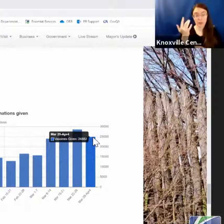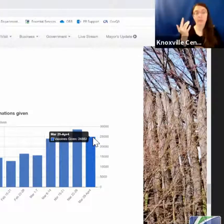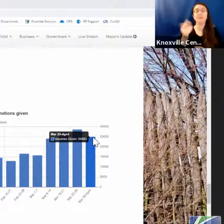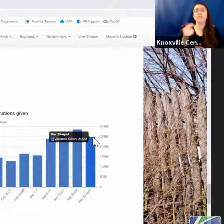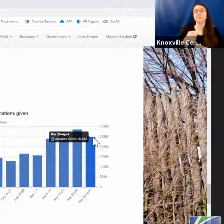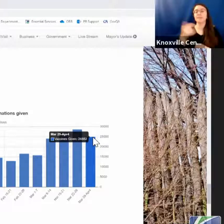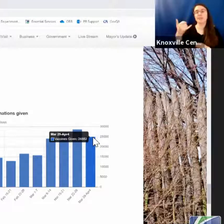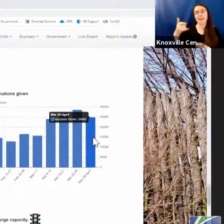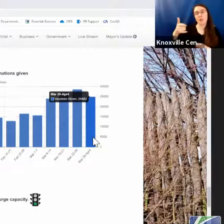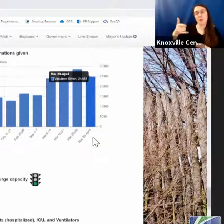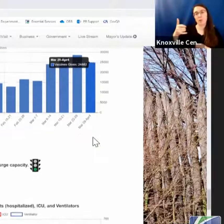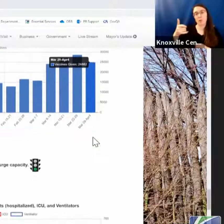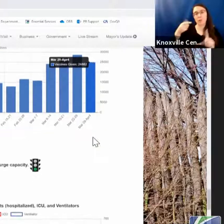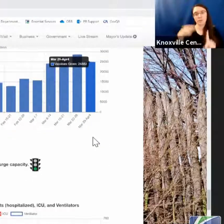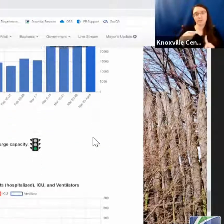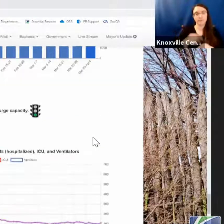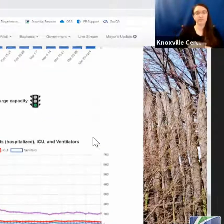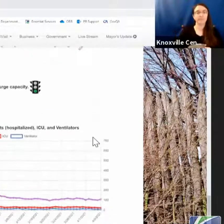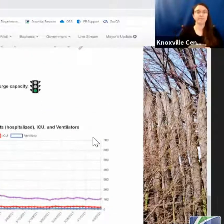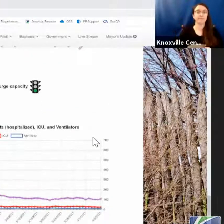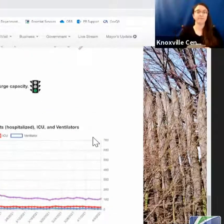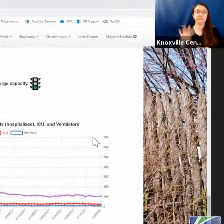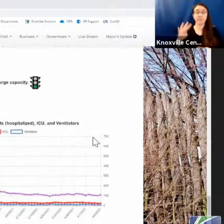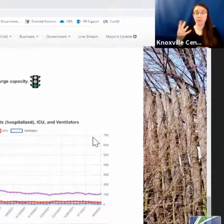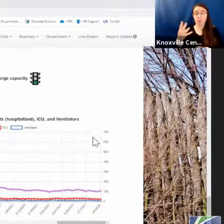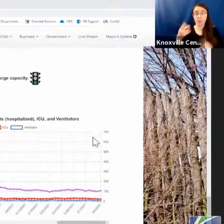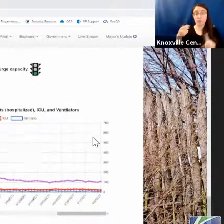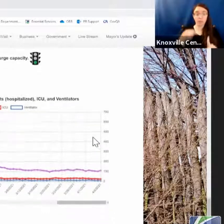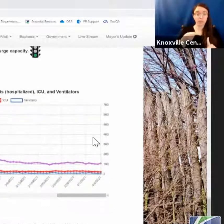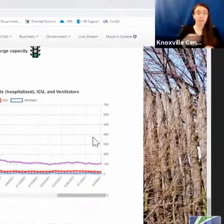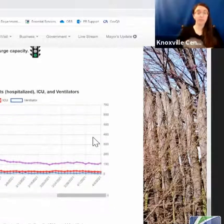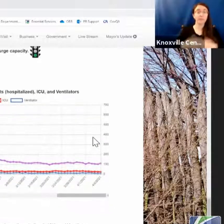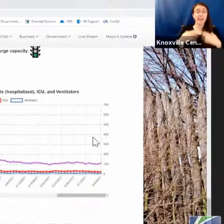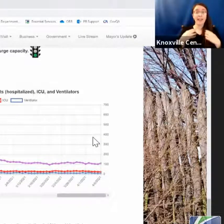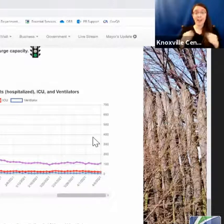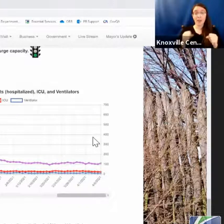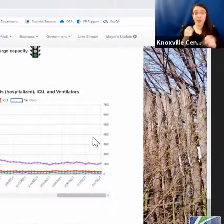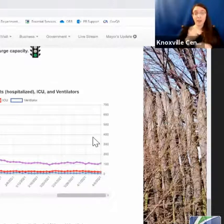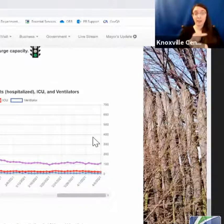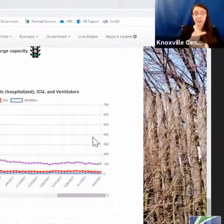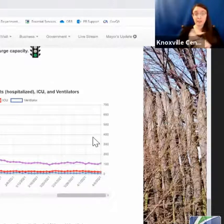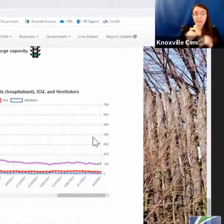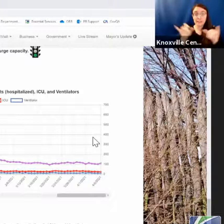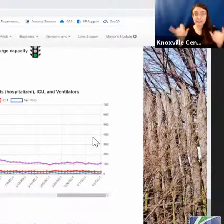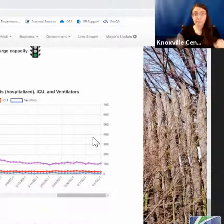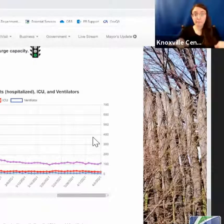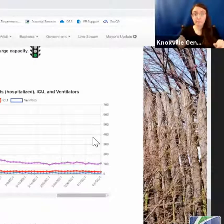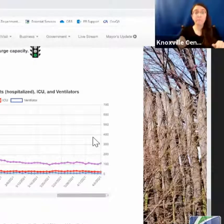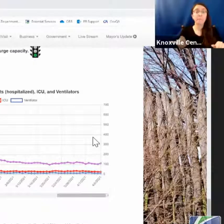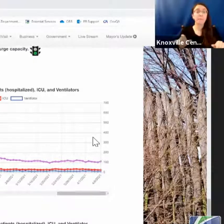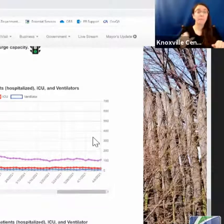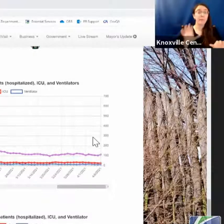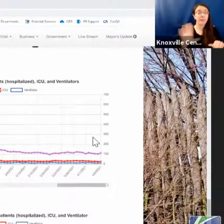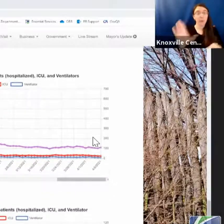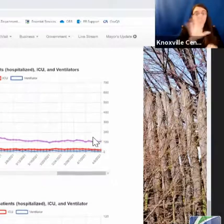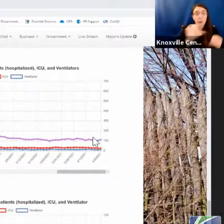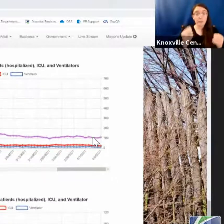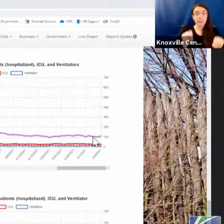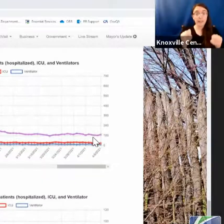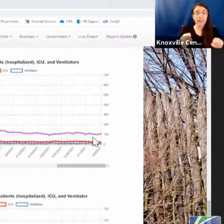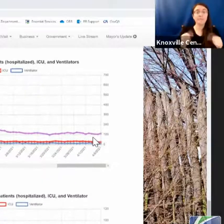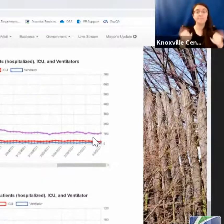yellow. Our fourth benchmark, healthcare system capabilities remain within current and forecasted surge